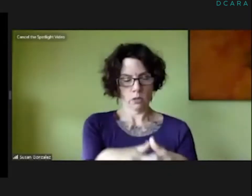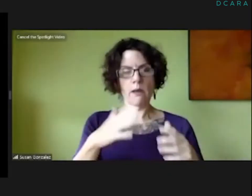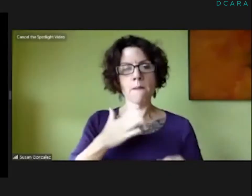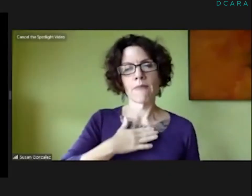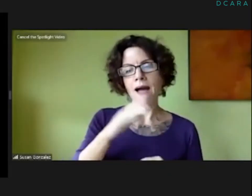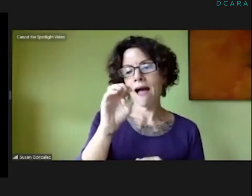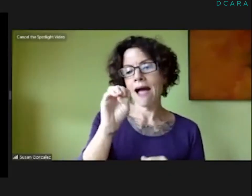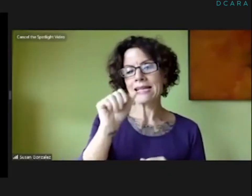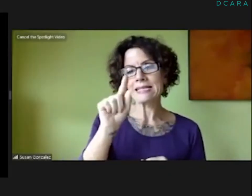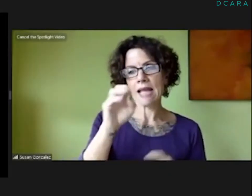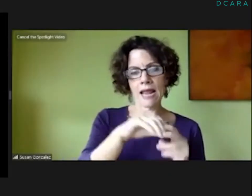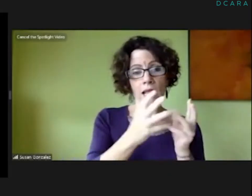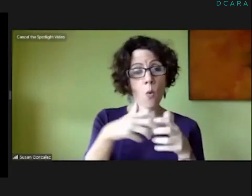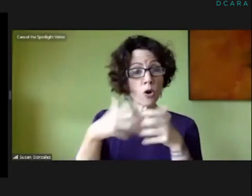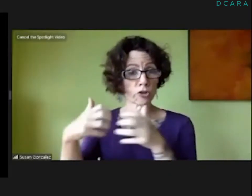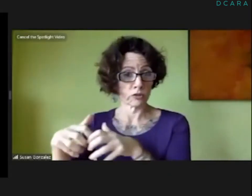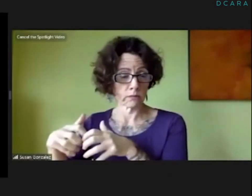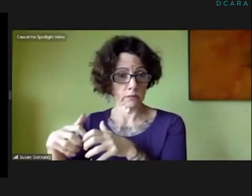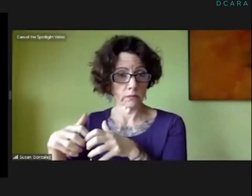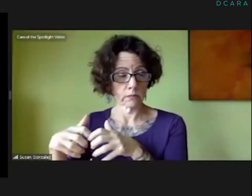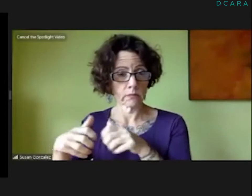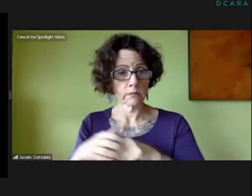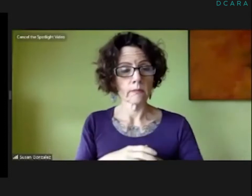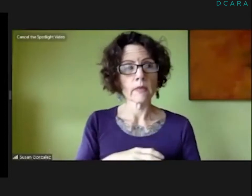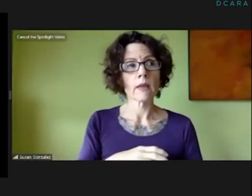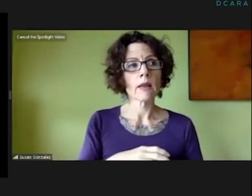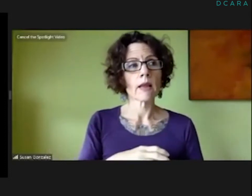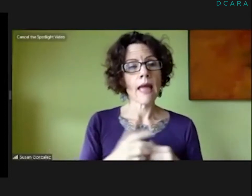arrange my estate, get that all in order.